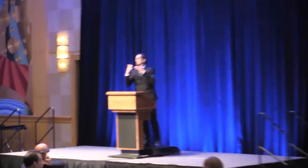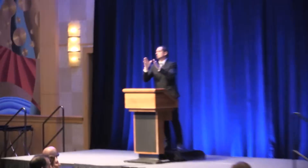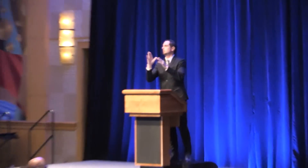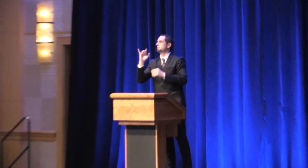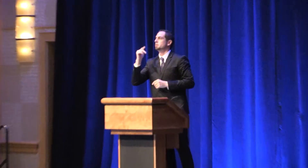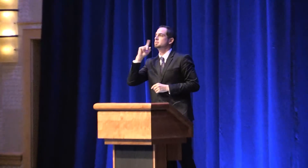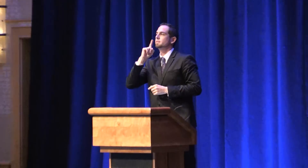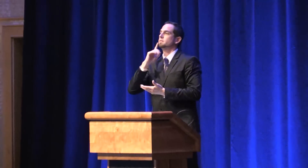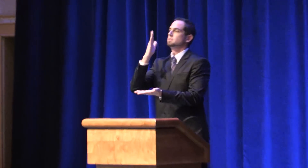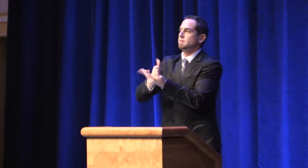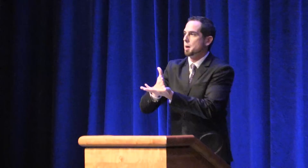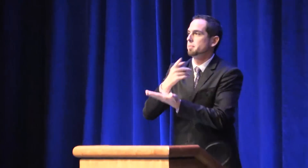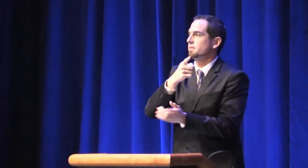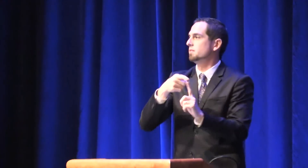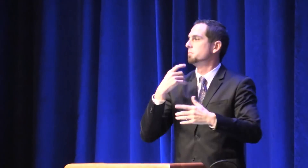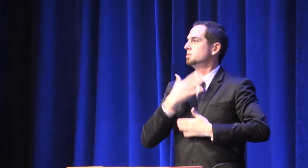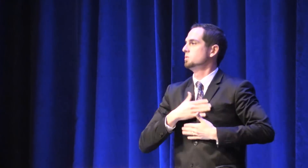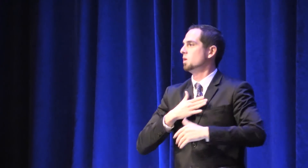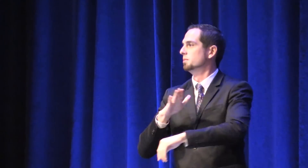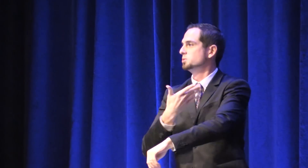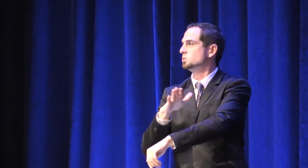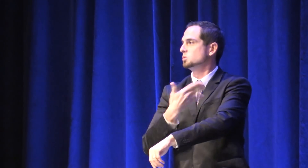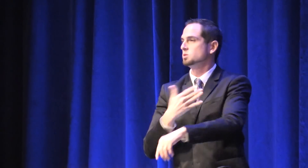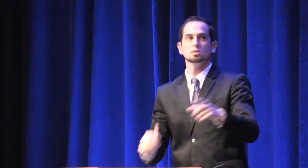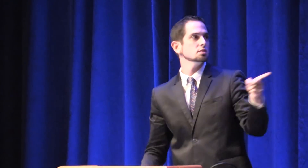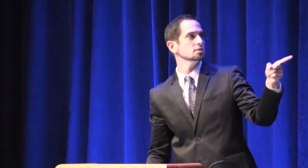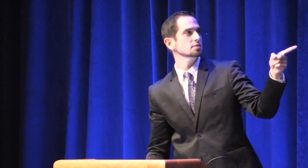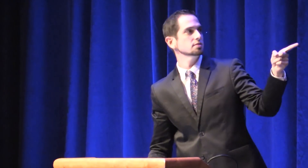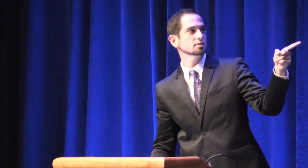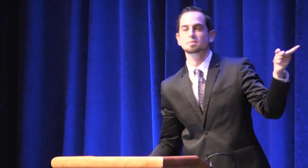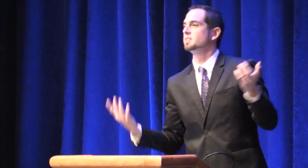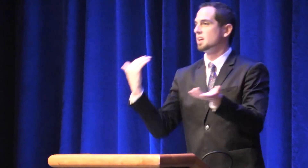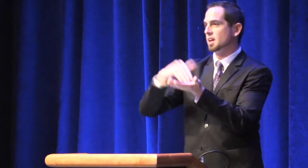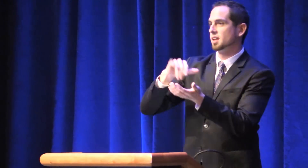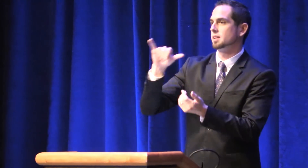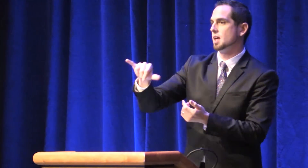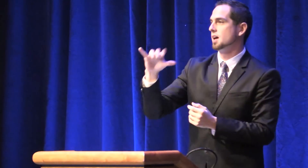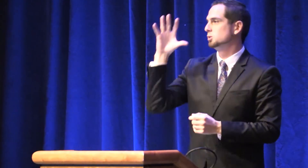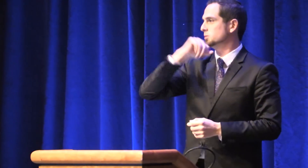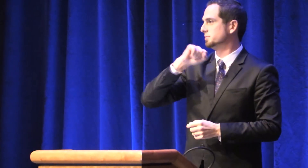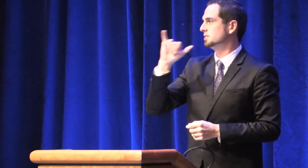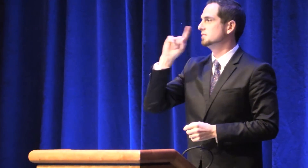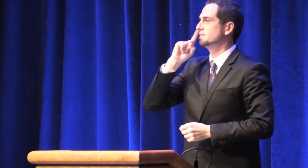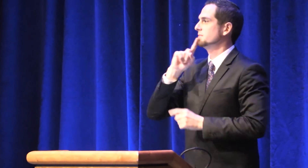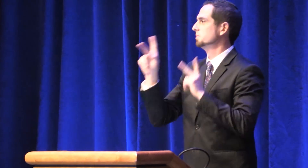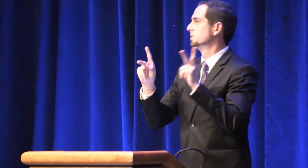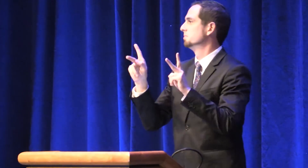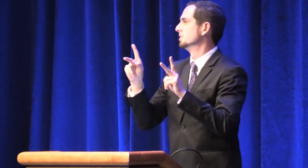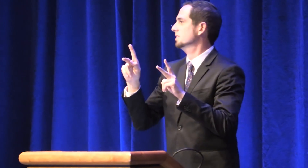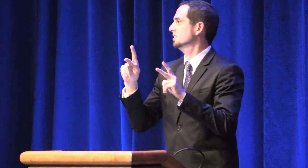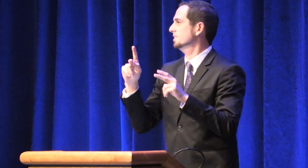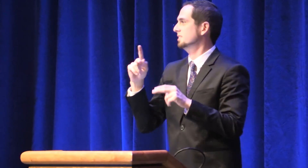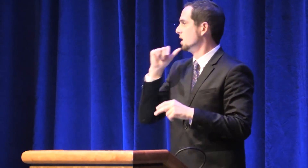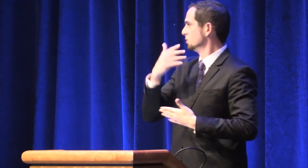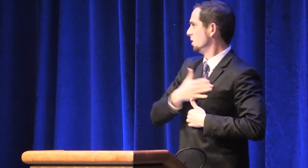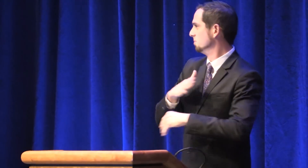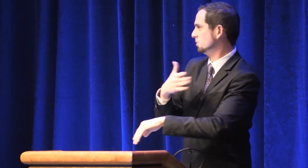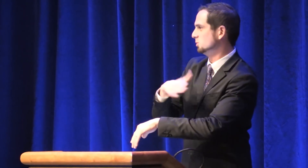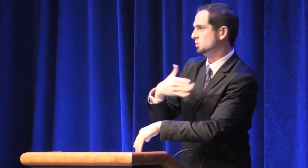that says that a deaf woman does not let being deaf stop her from pursuing her love of music. Again,